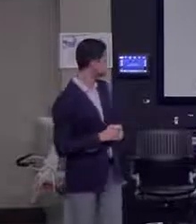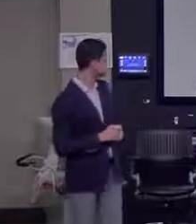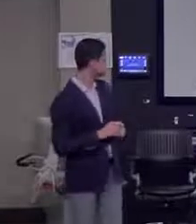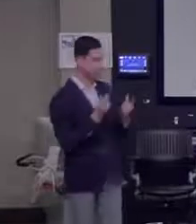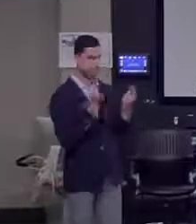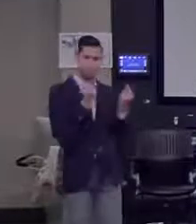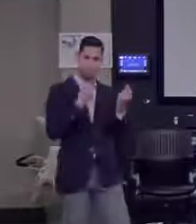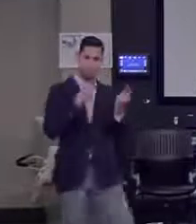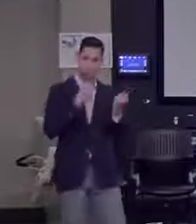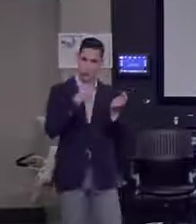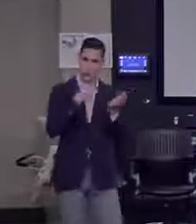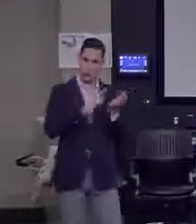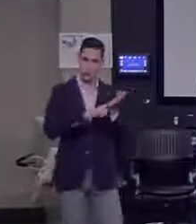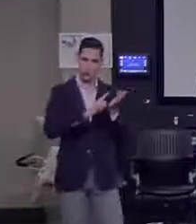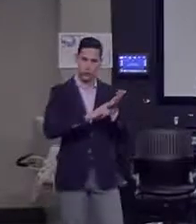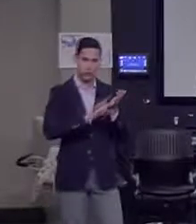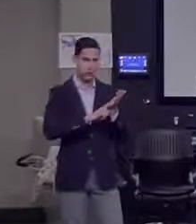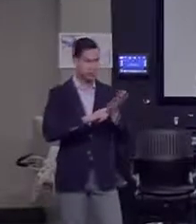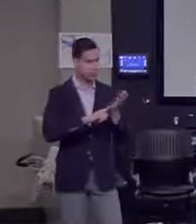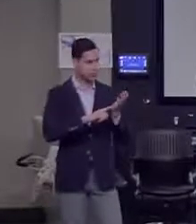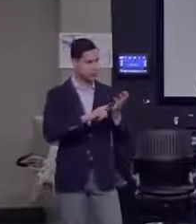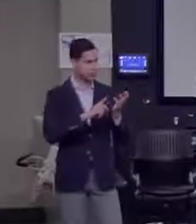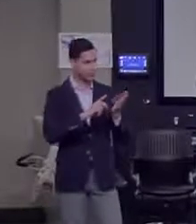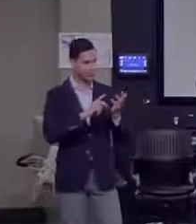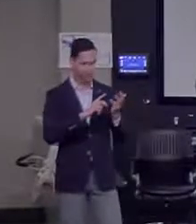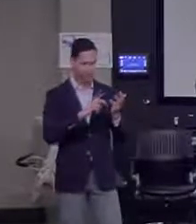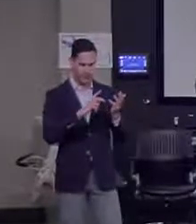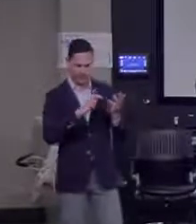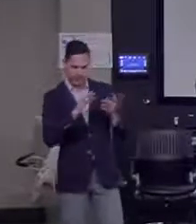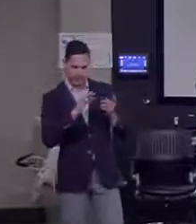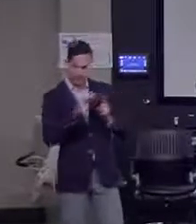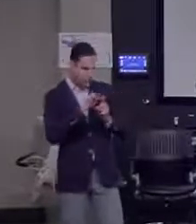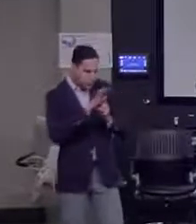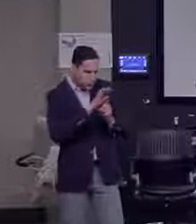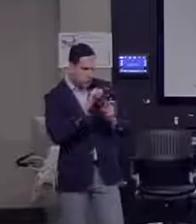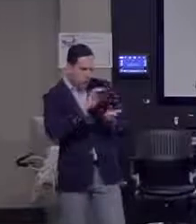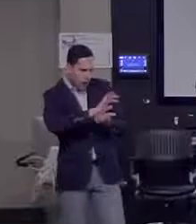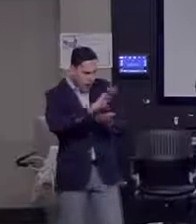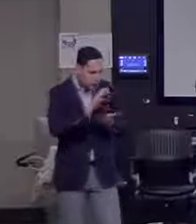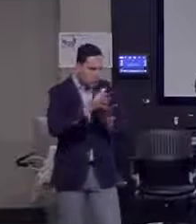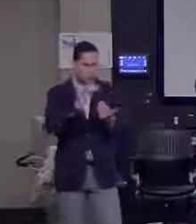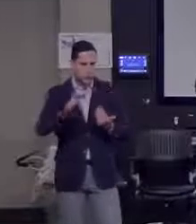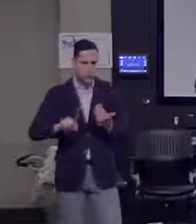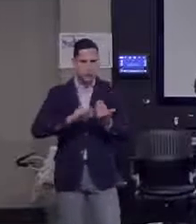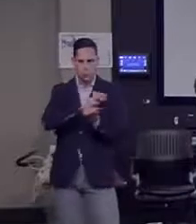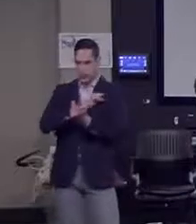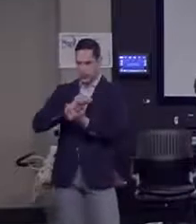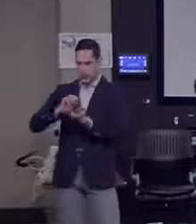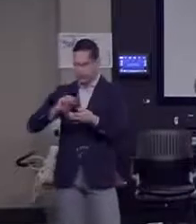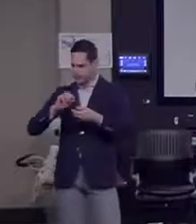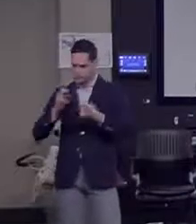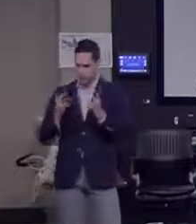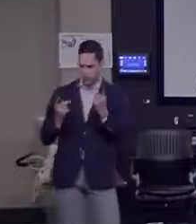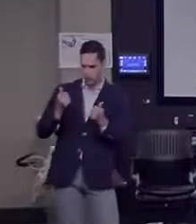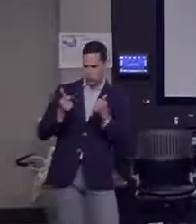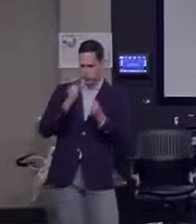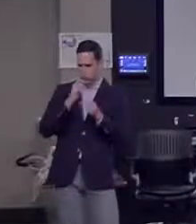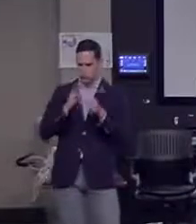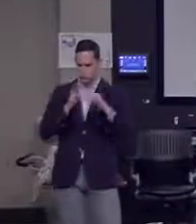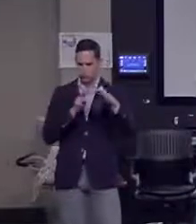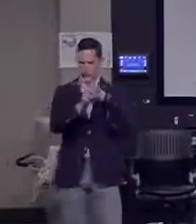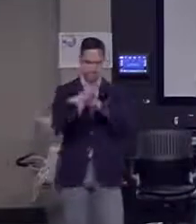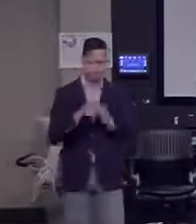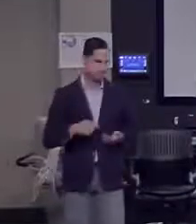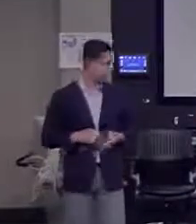about both the quantity of speech and the quality of speech and their impact on later language. So we asked